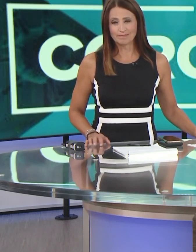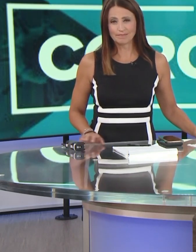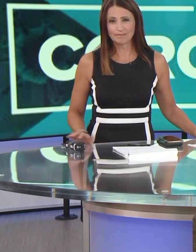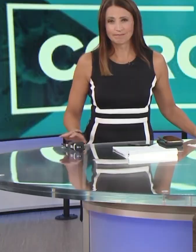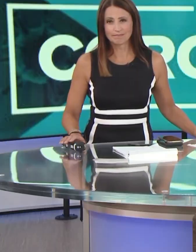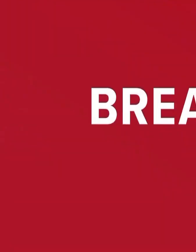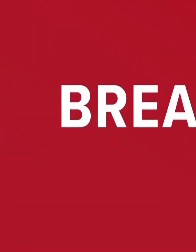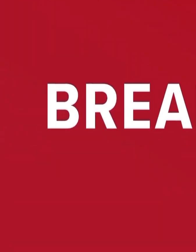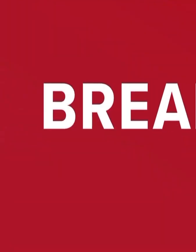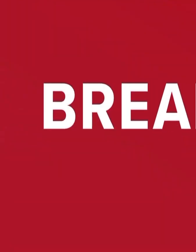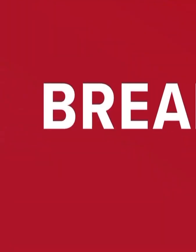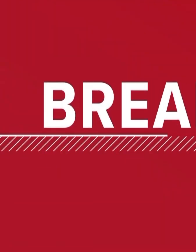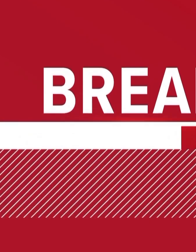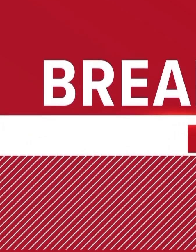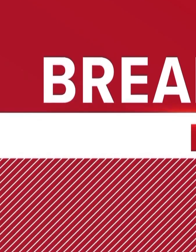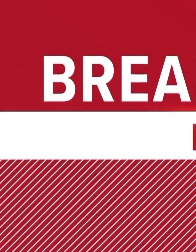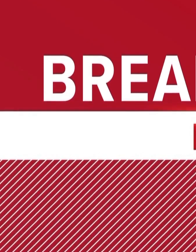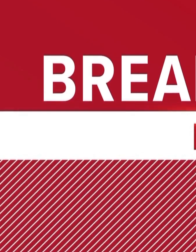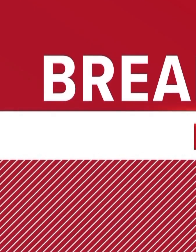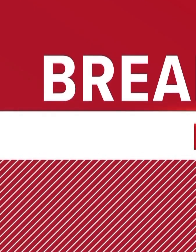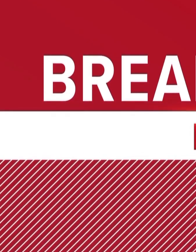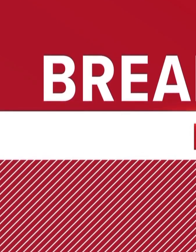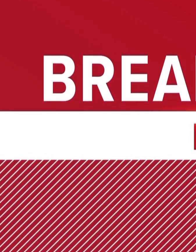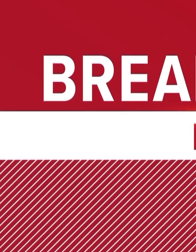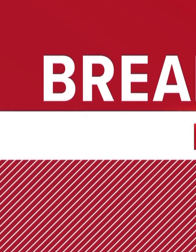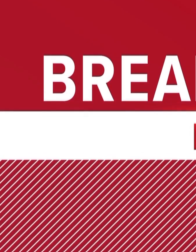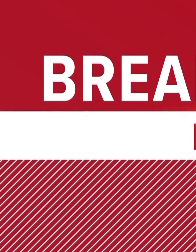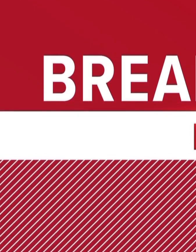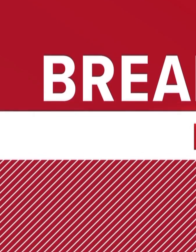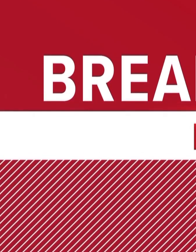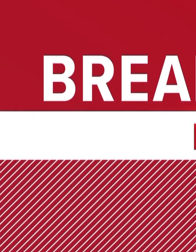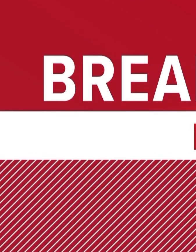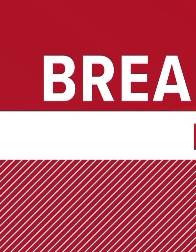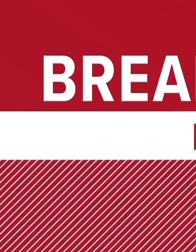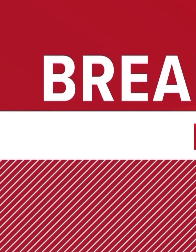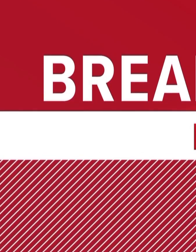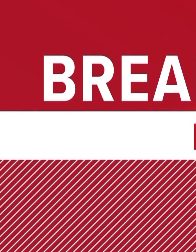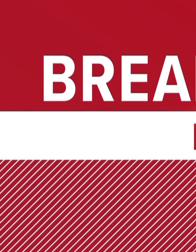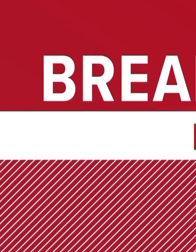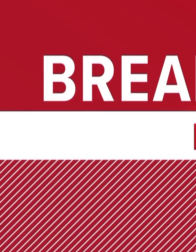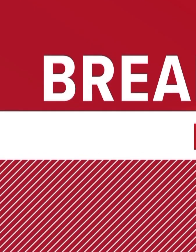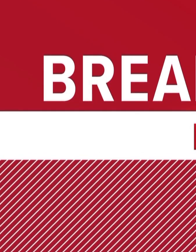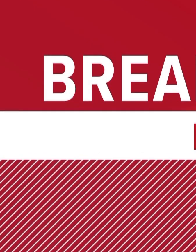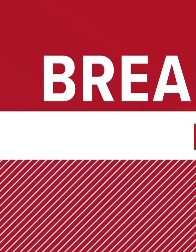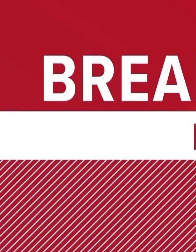thv11.com.